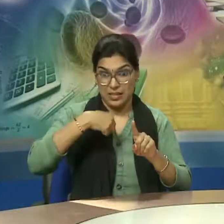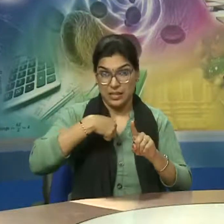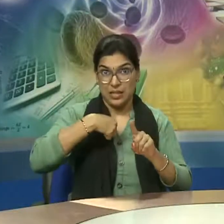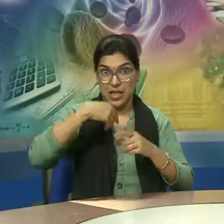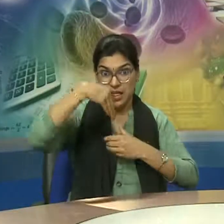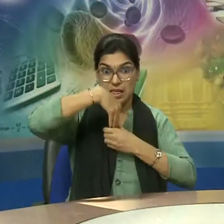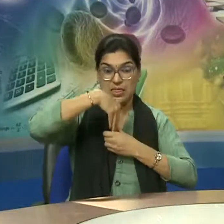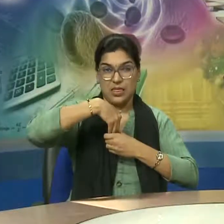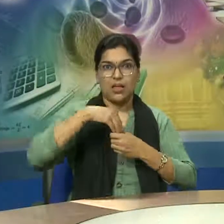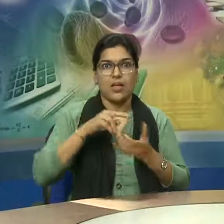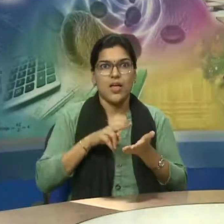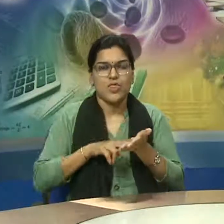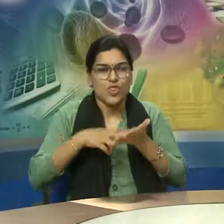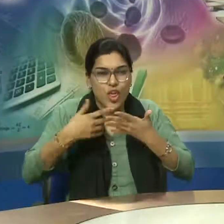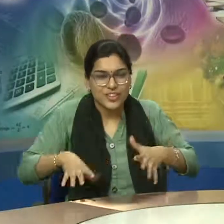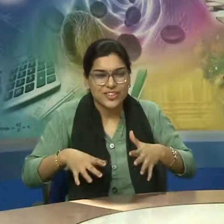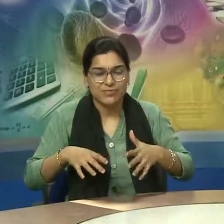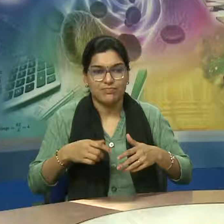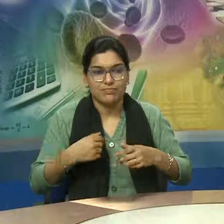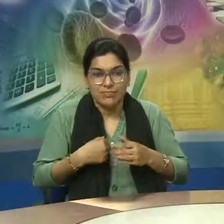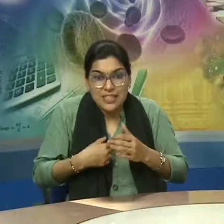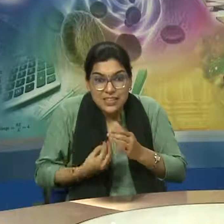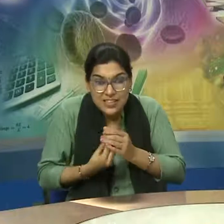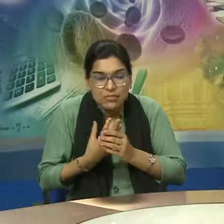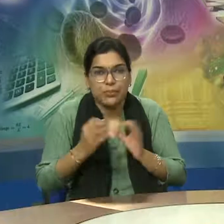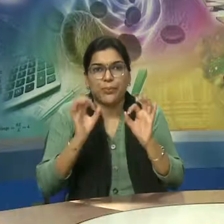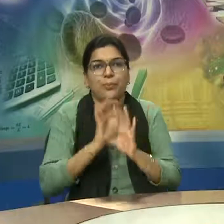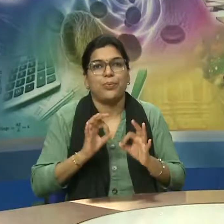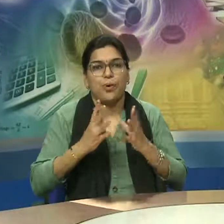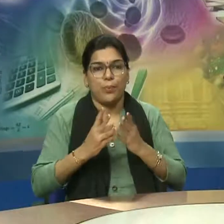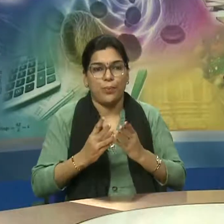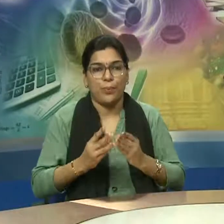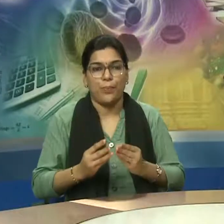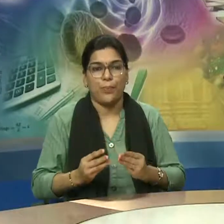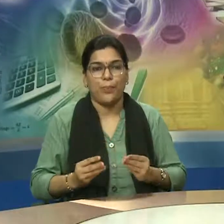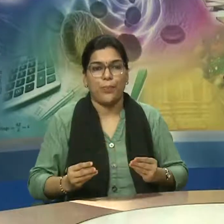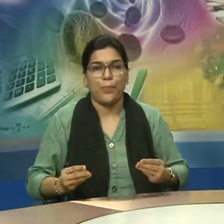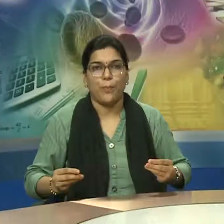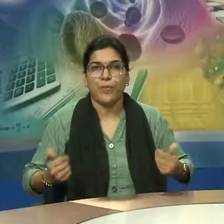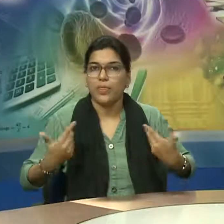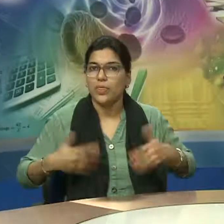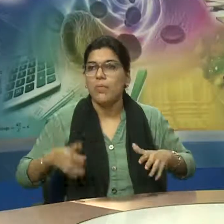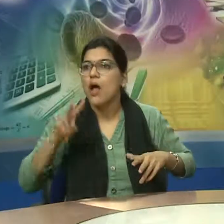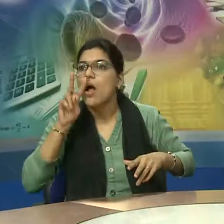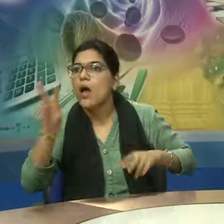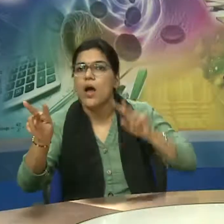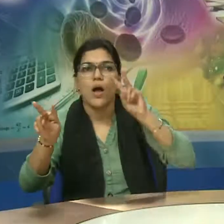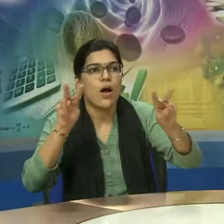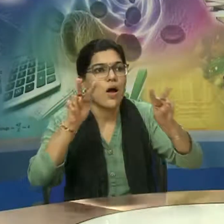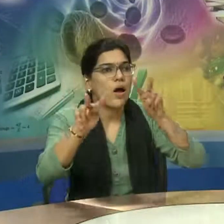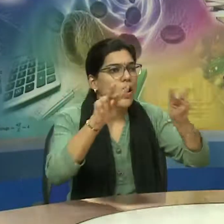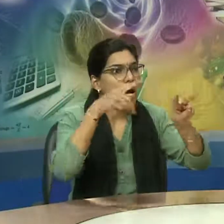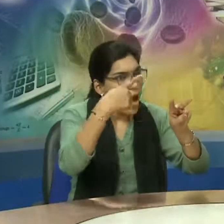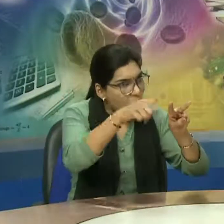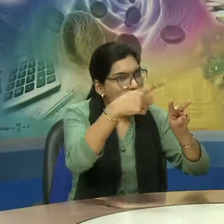this behavior so well that our